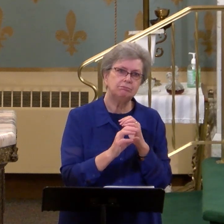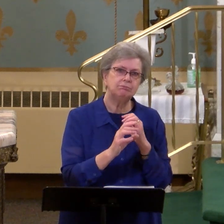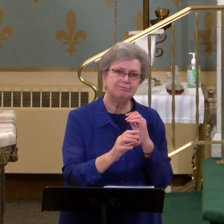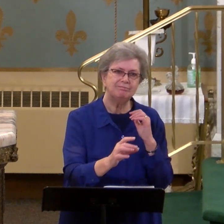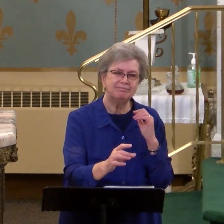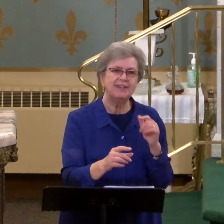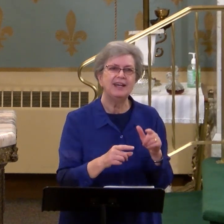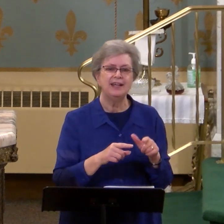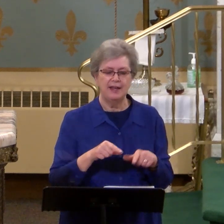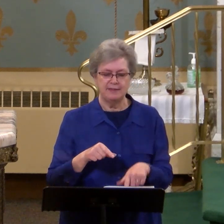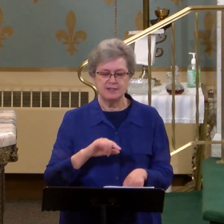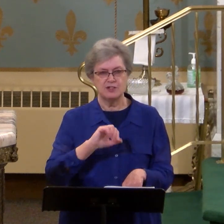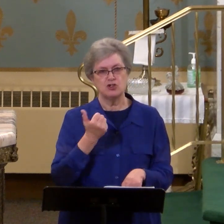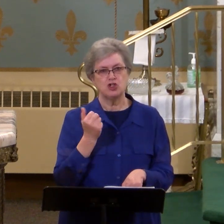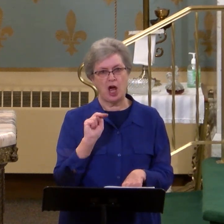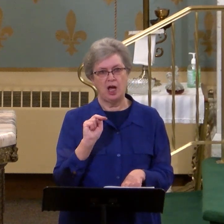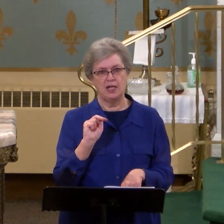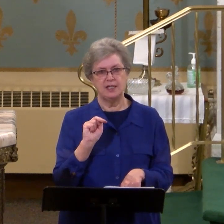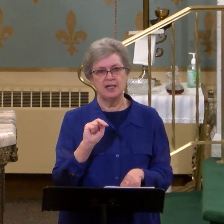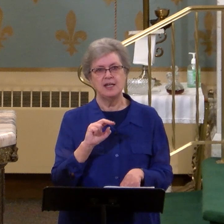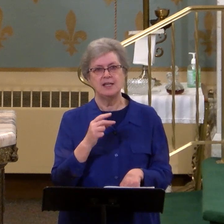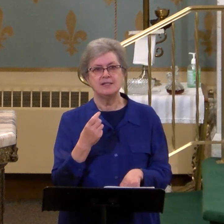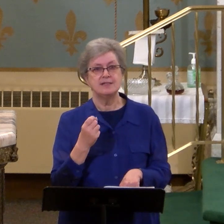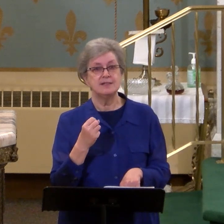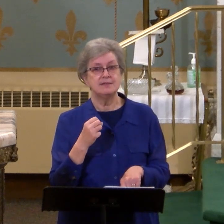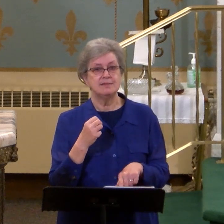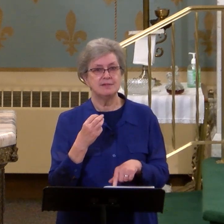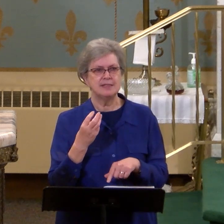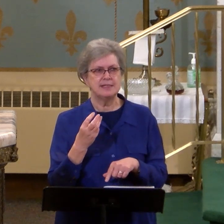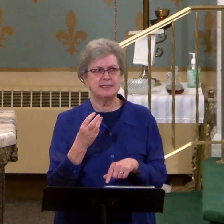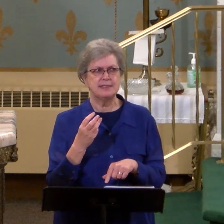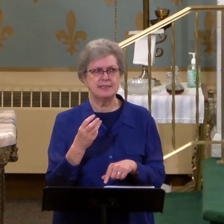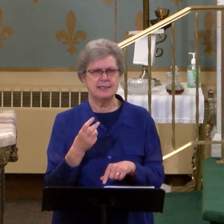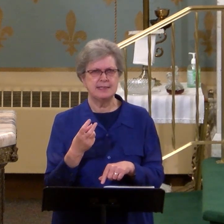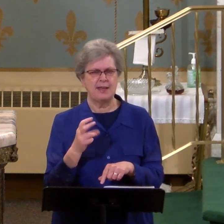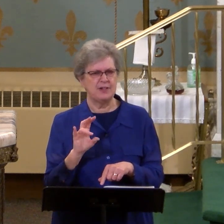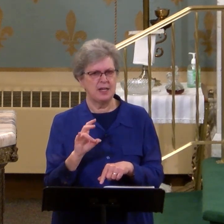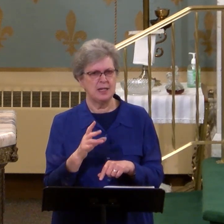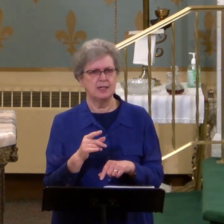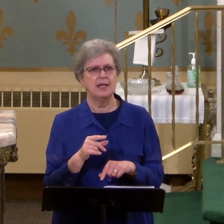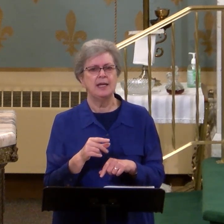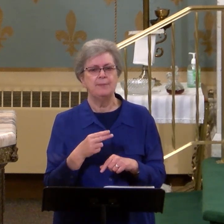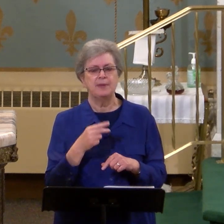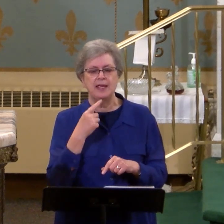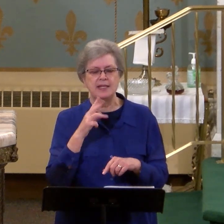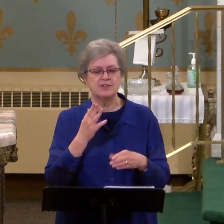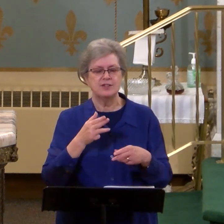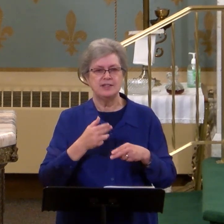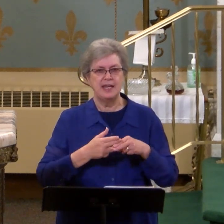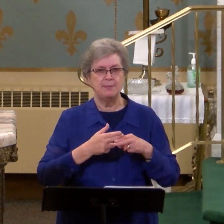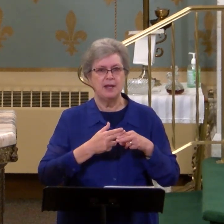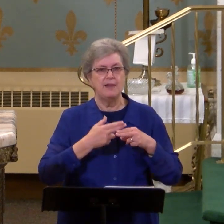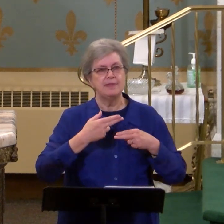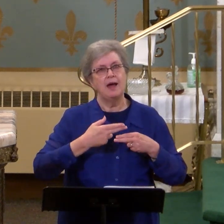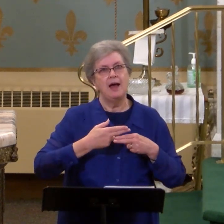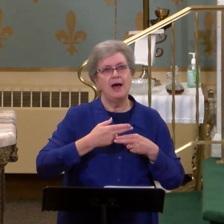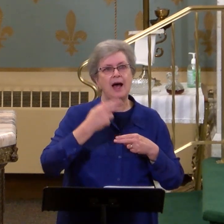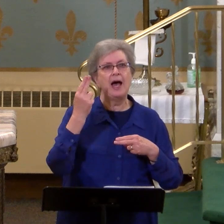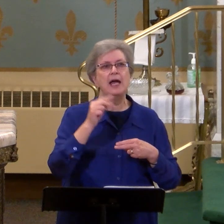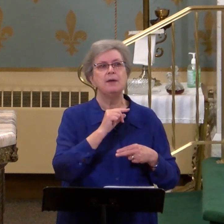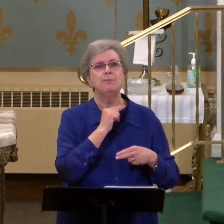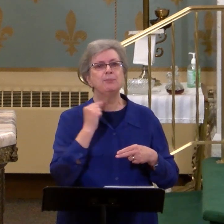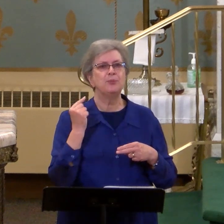John chapter 17, which is called the High Priestly Prayer of Jesus. Jesus is praying